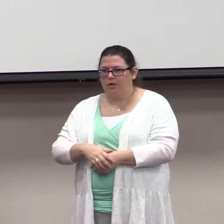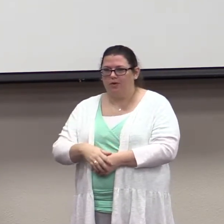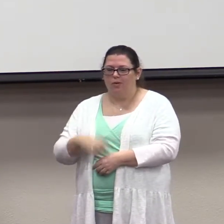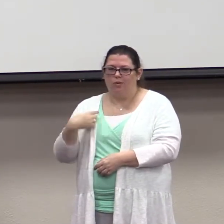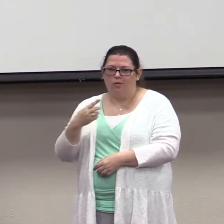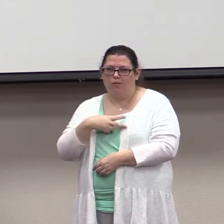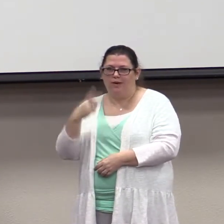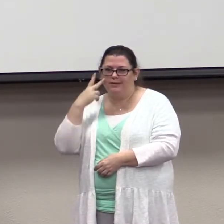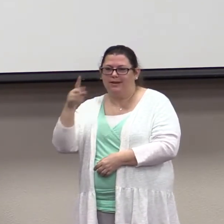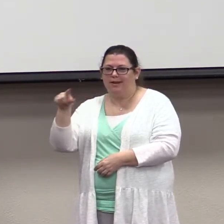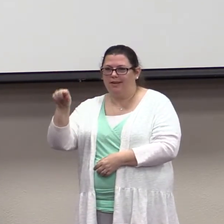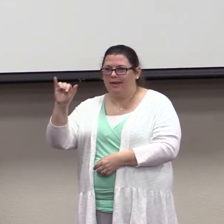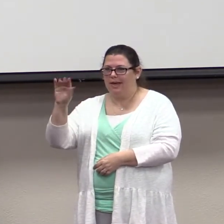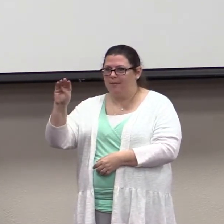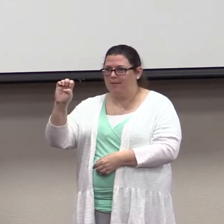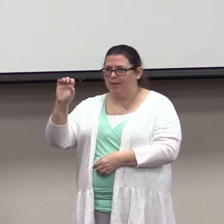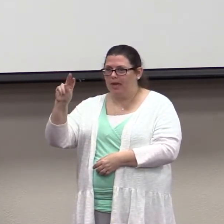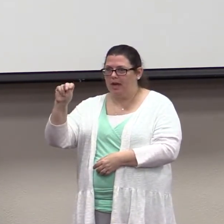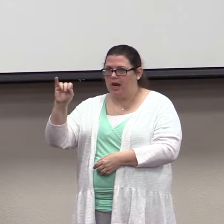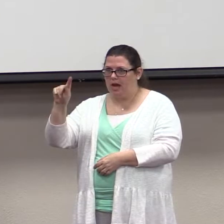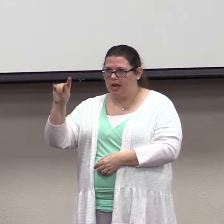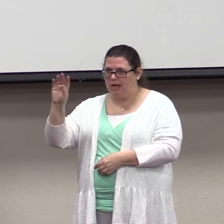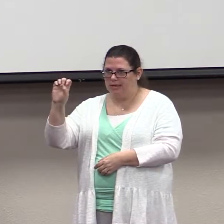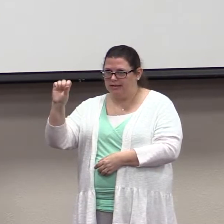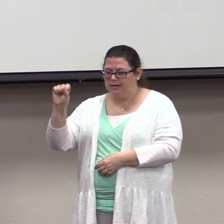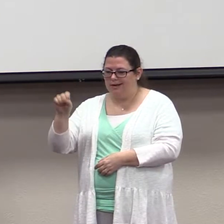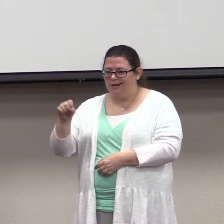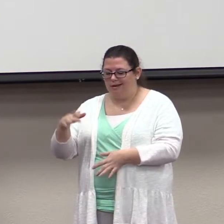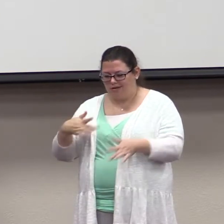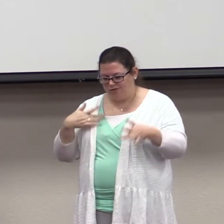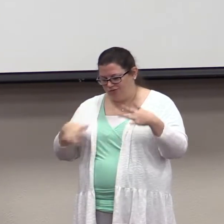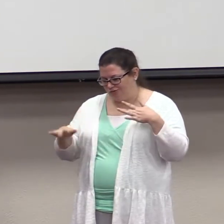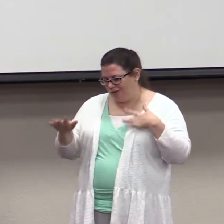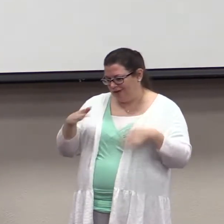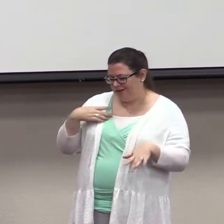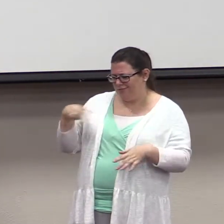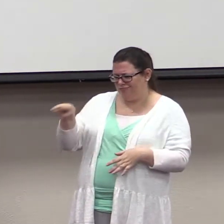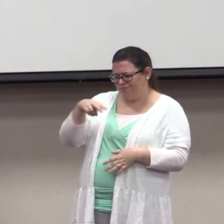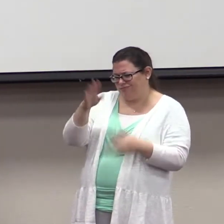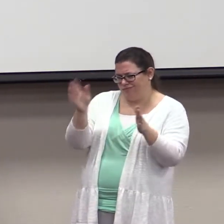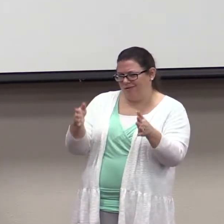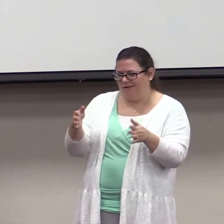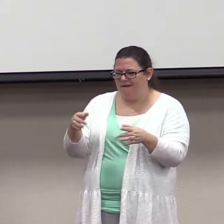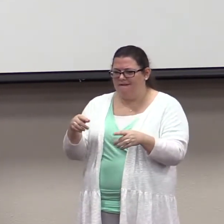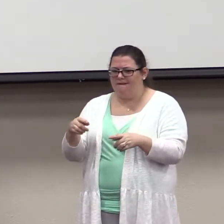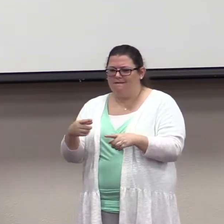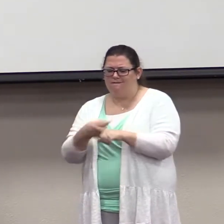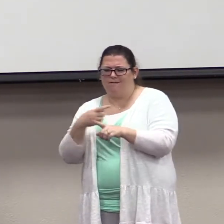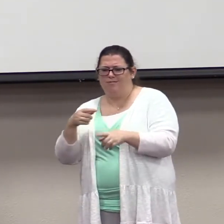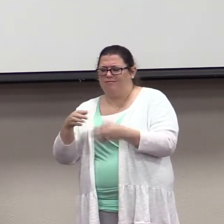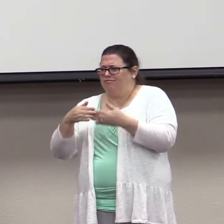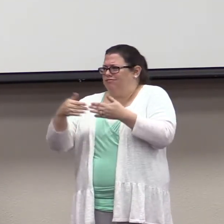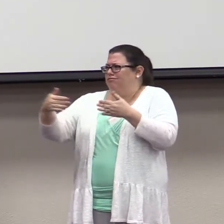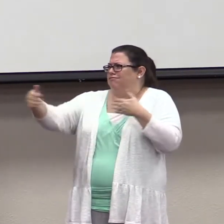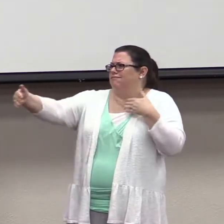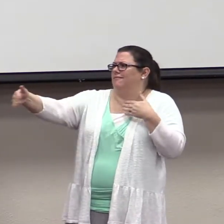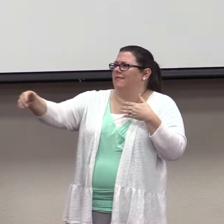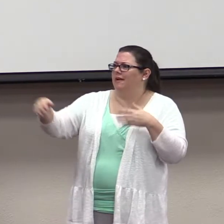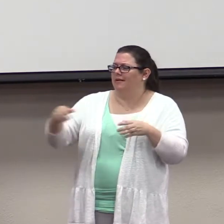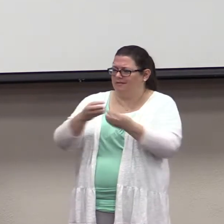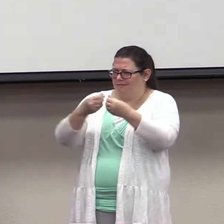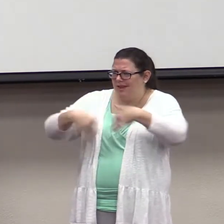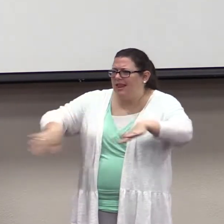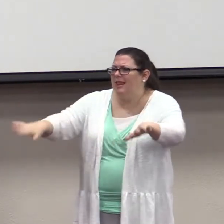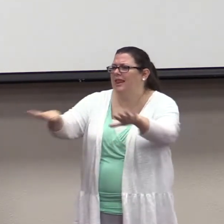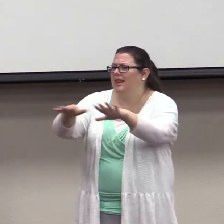people from the area that they should be conquering, dress up as travelers from a foreign land far away with old tattered supplies